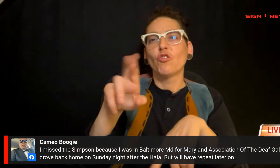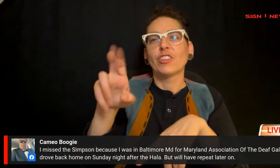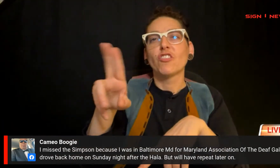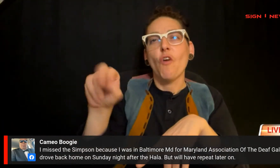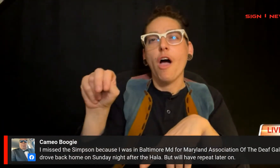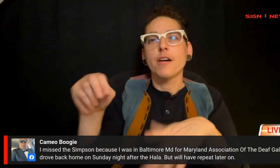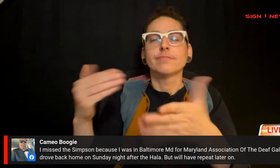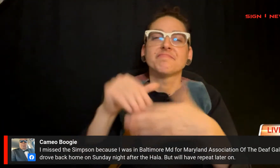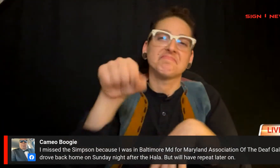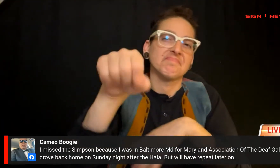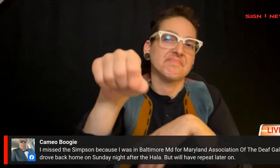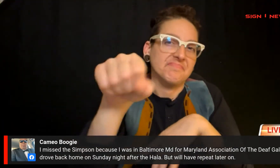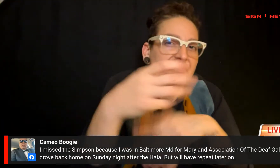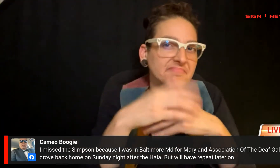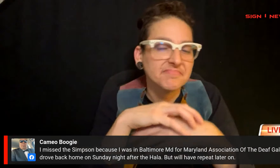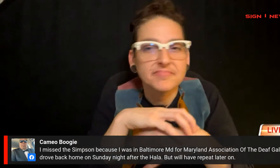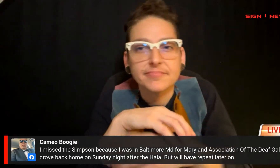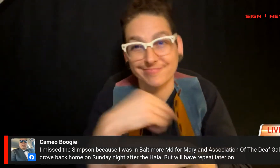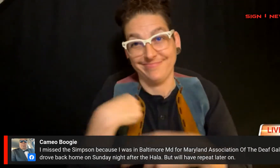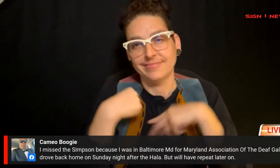but we'll have to watch it on repeat later on.